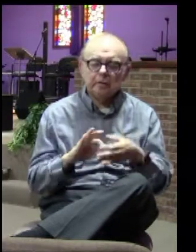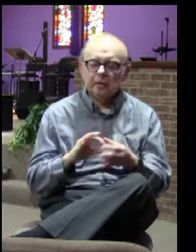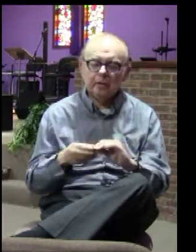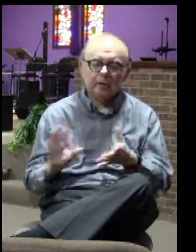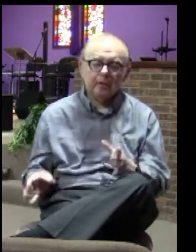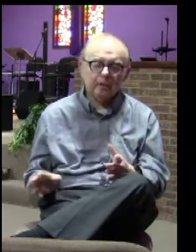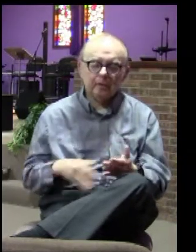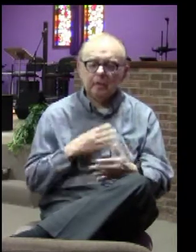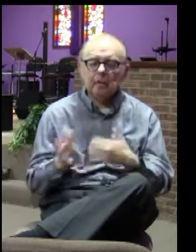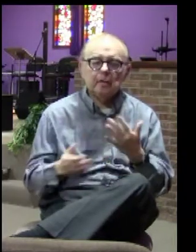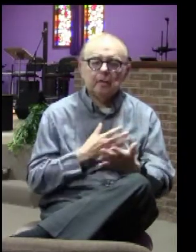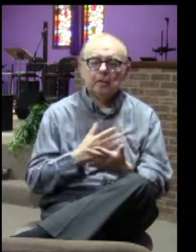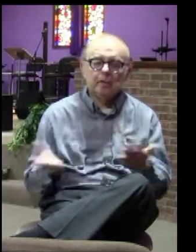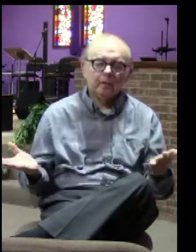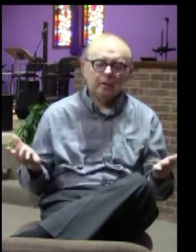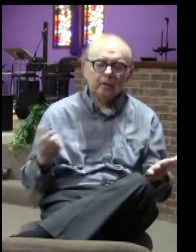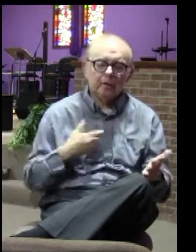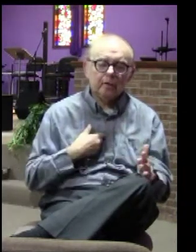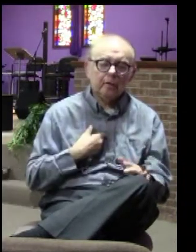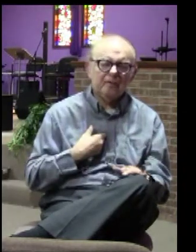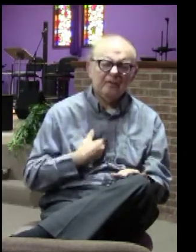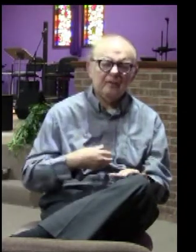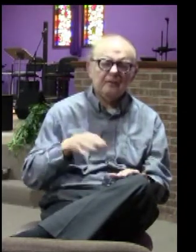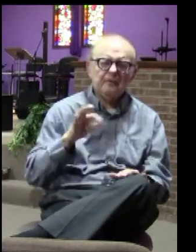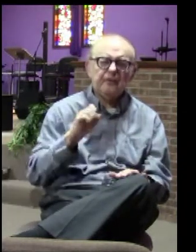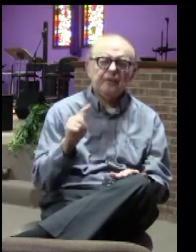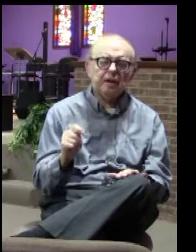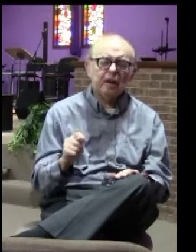it, and then the next thing you know, you go into a fit of rage.